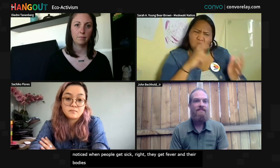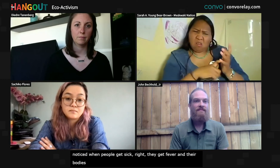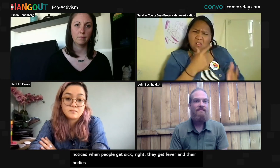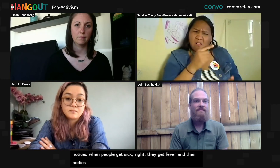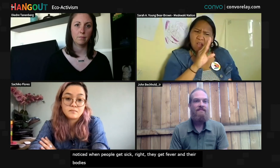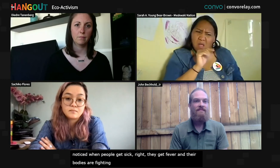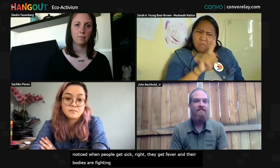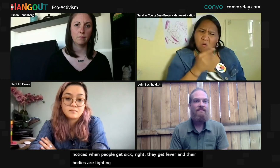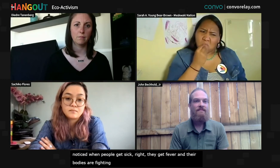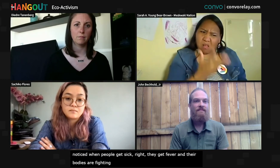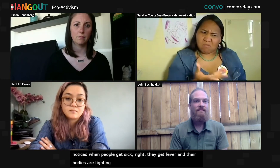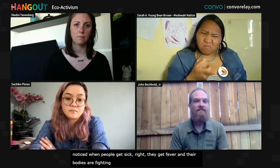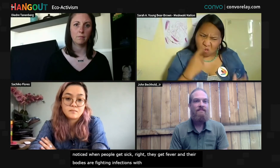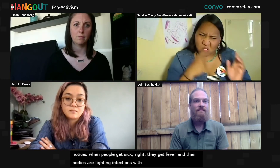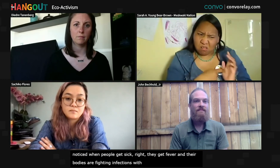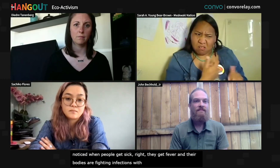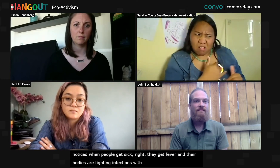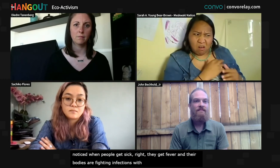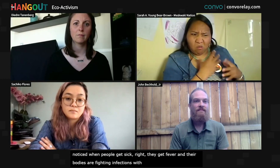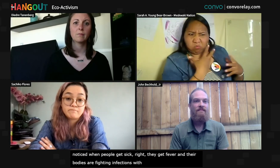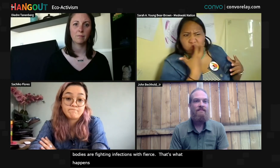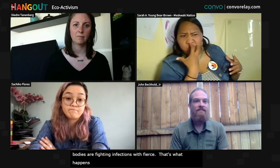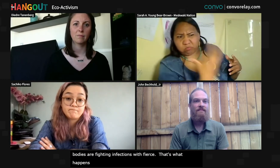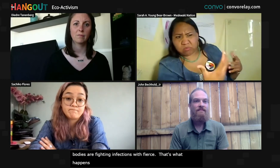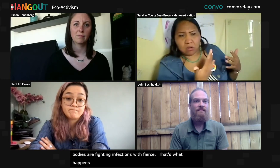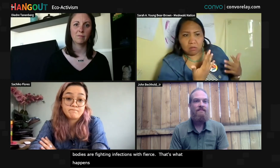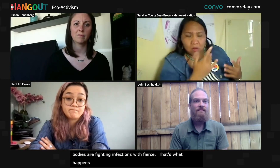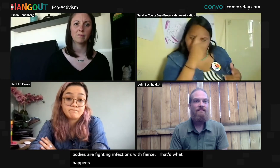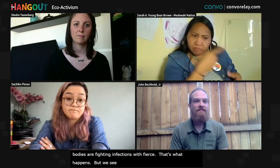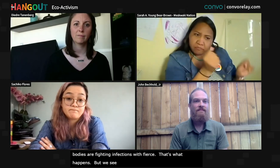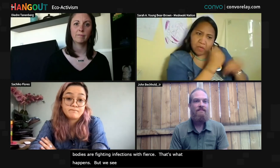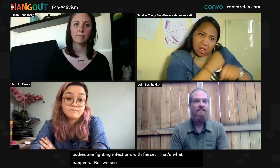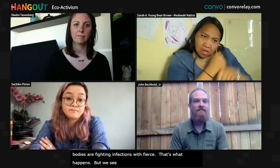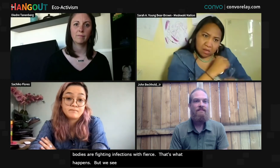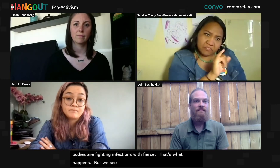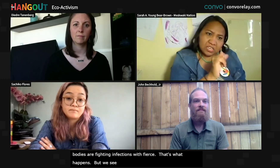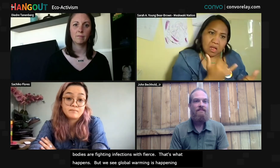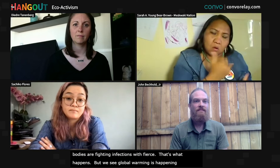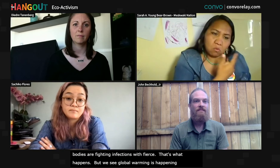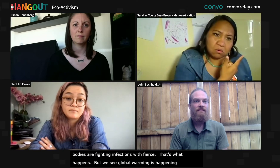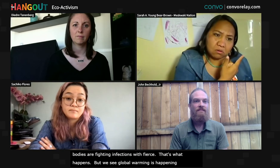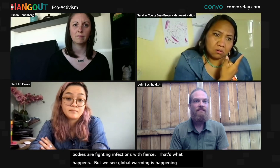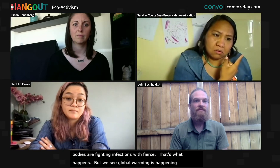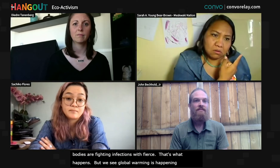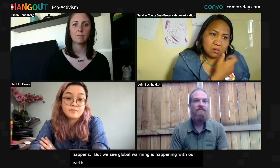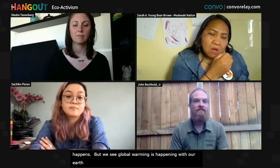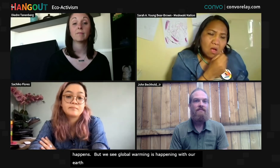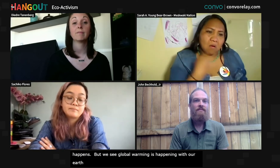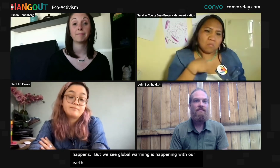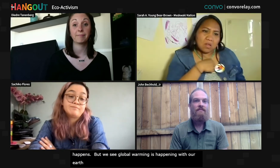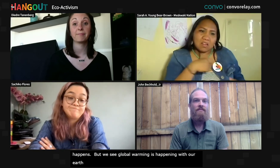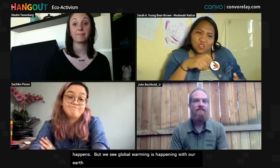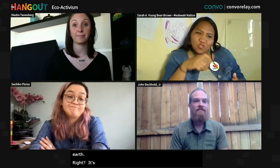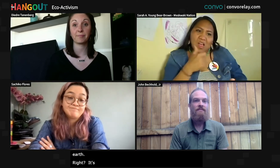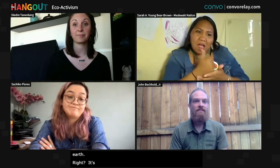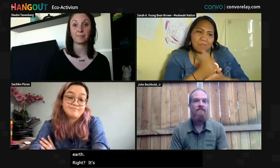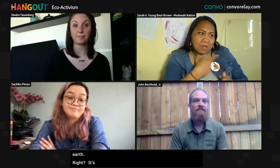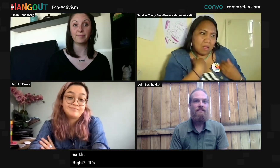happens. You see global warming's happening with our earth, right? It's fighting an infection. Mm-hmm.